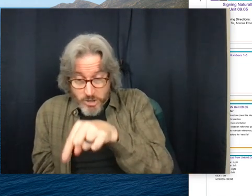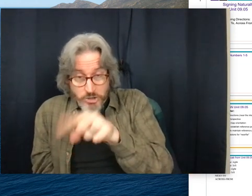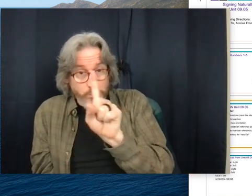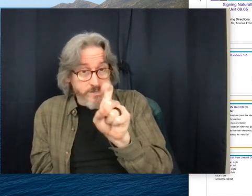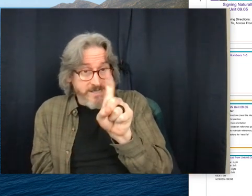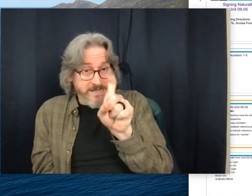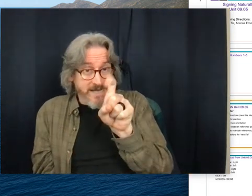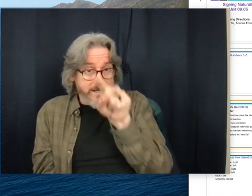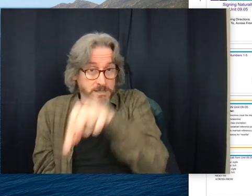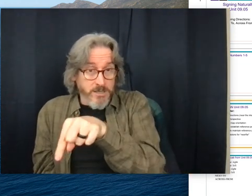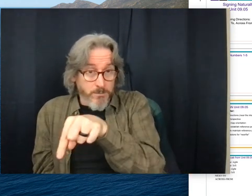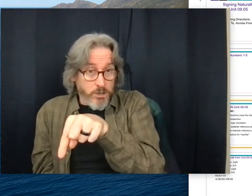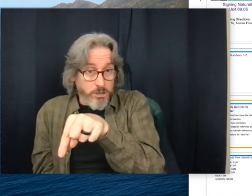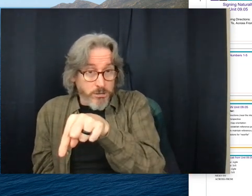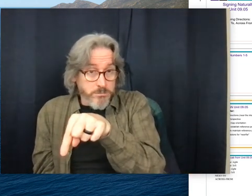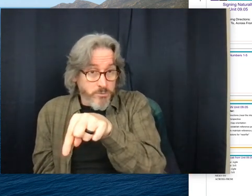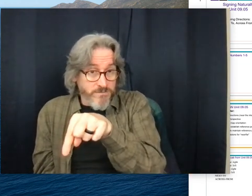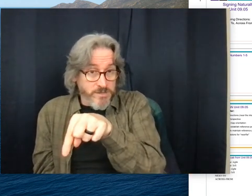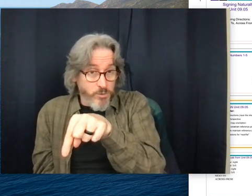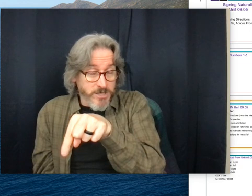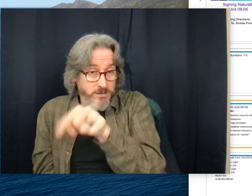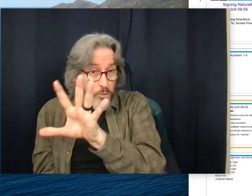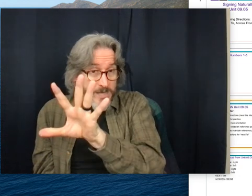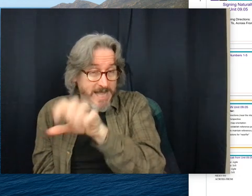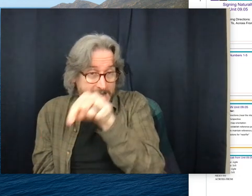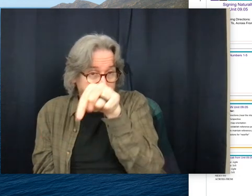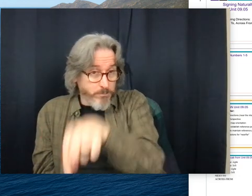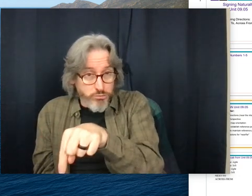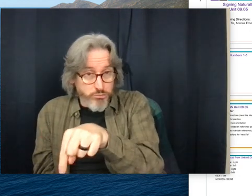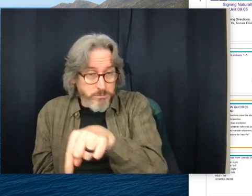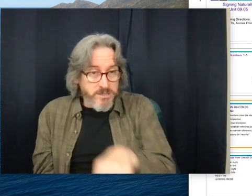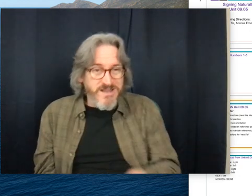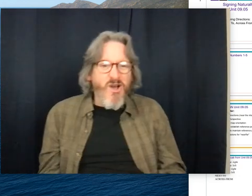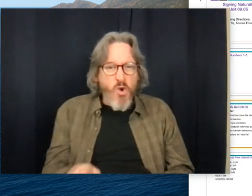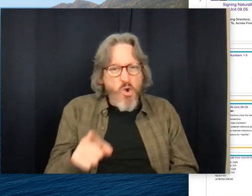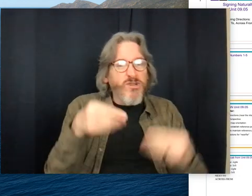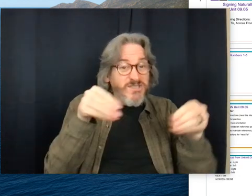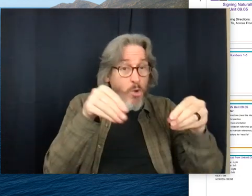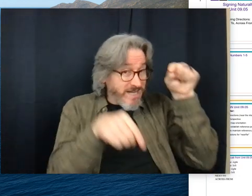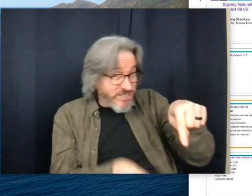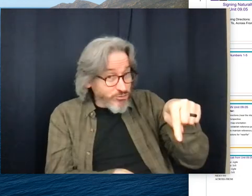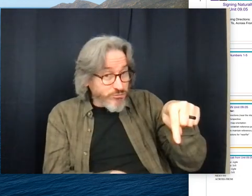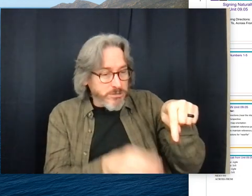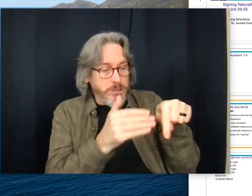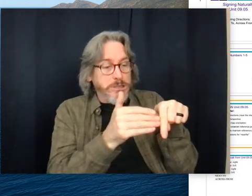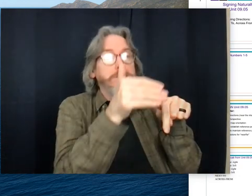then use this as the little marker, the reference point, or we can.